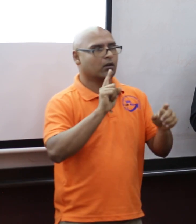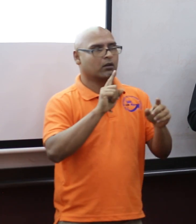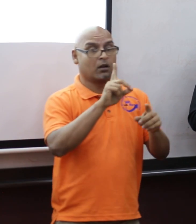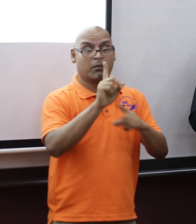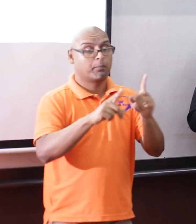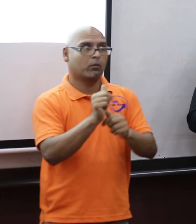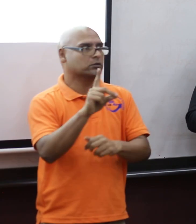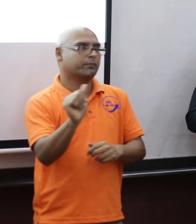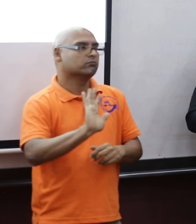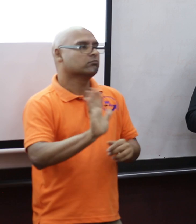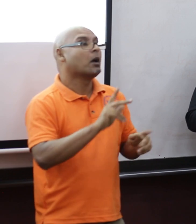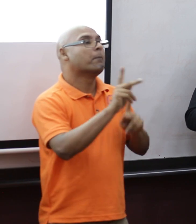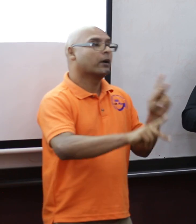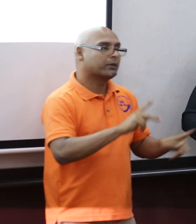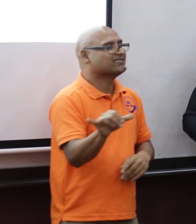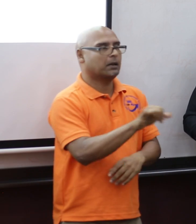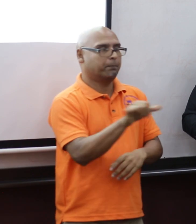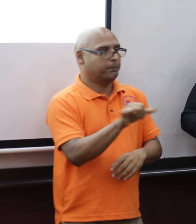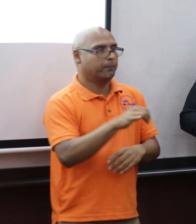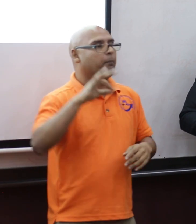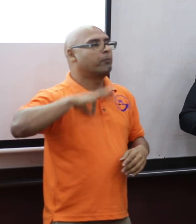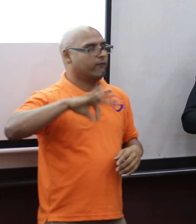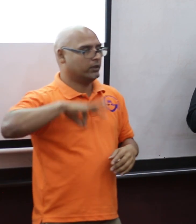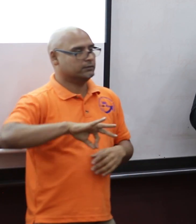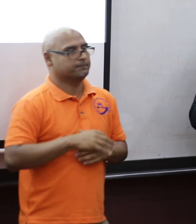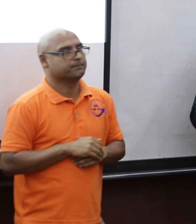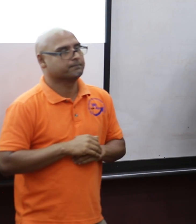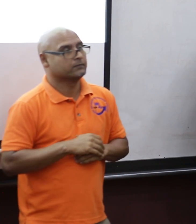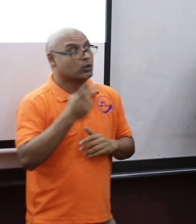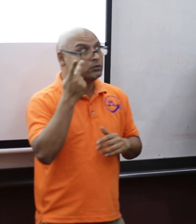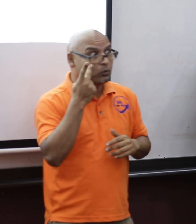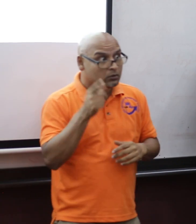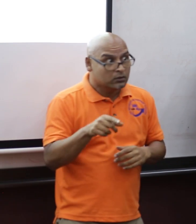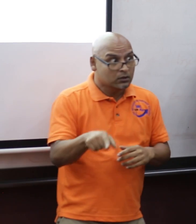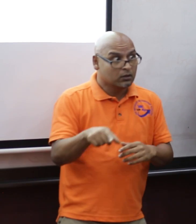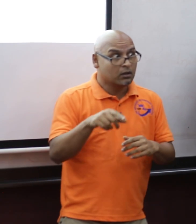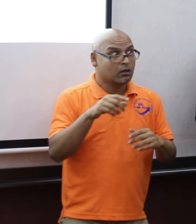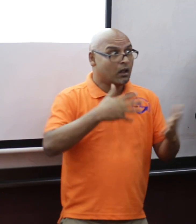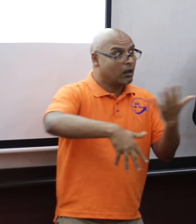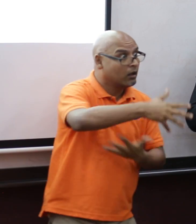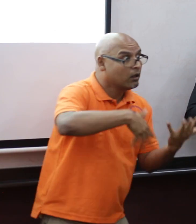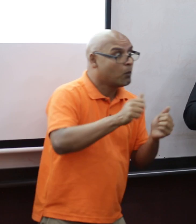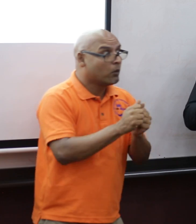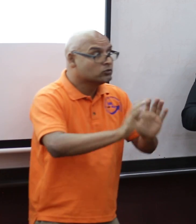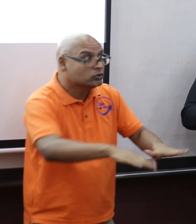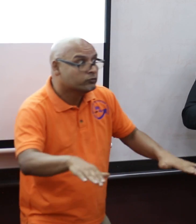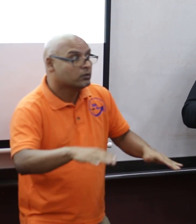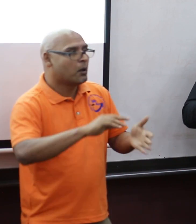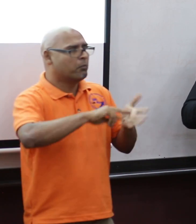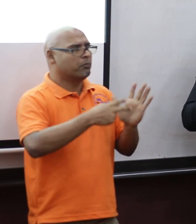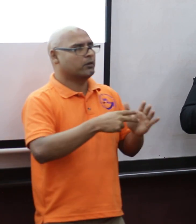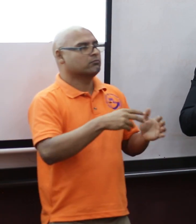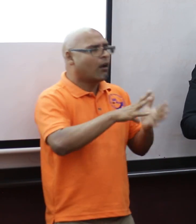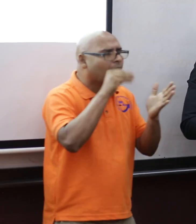interact with other persons with disabilities from a young age. Children are a lot more accepting than adults. Yeah, we are the ones with all the hang-ups, and we are the